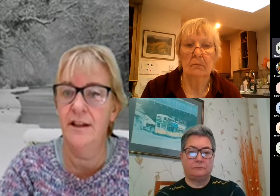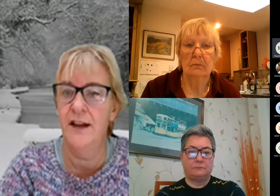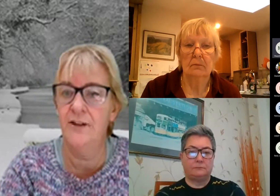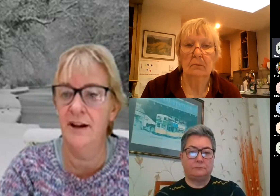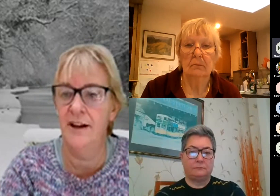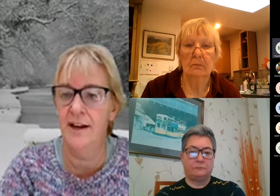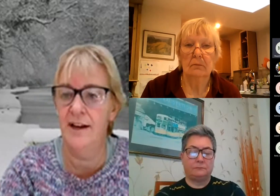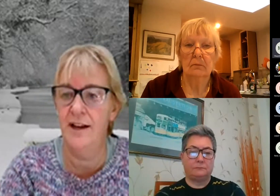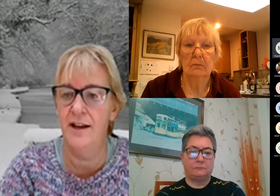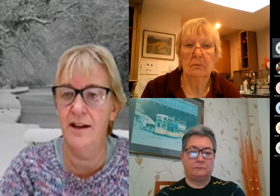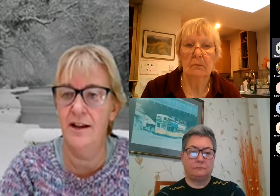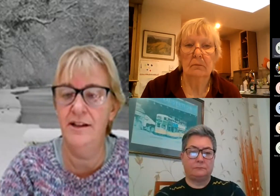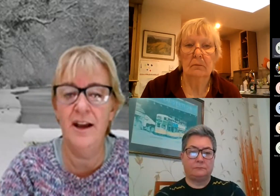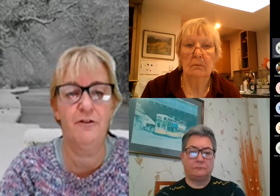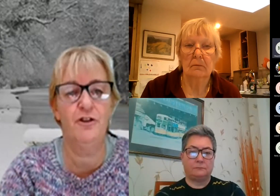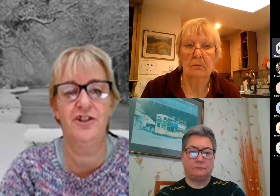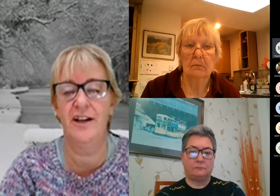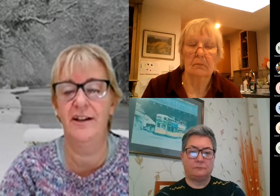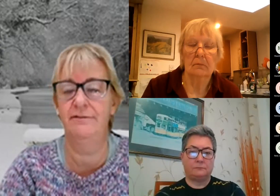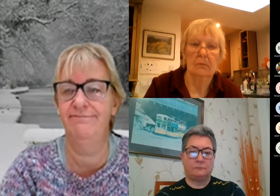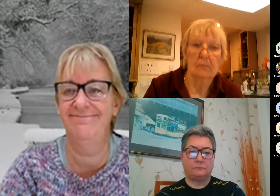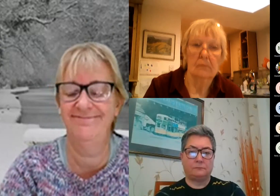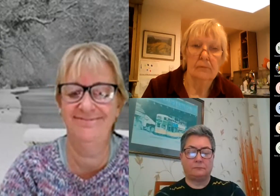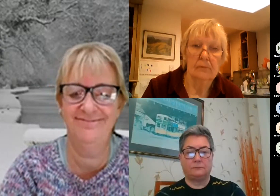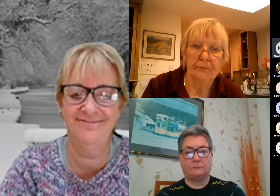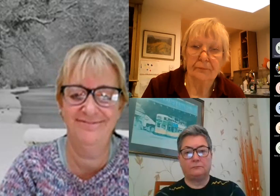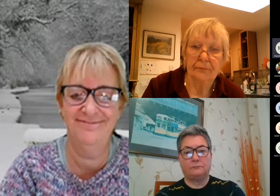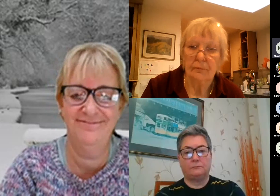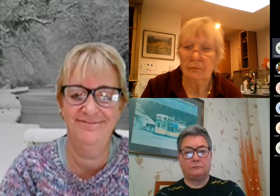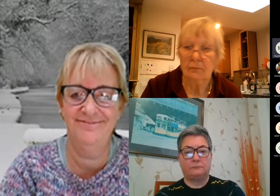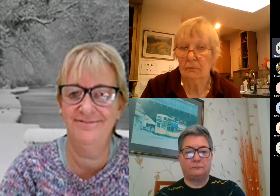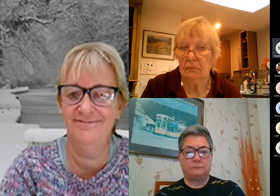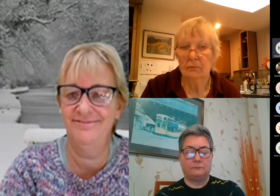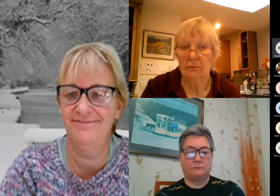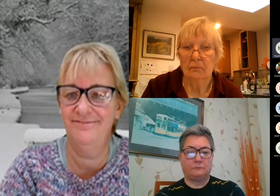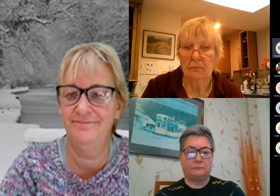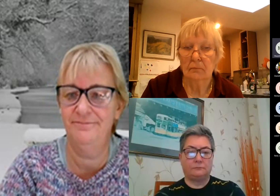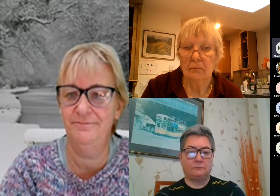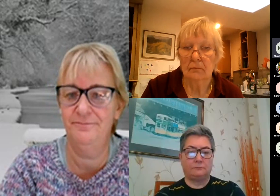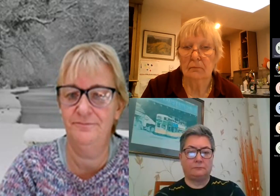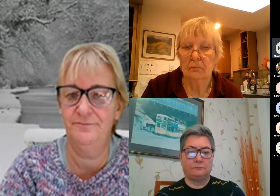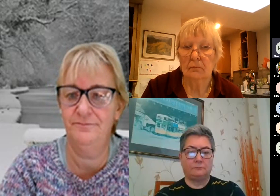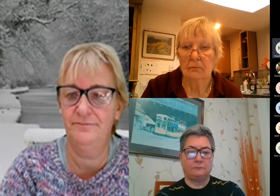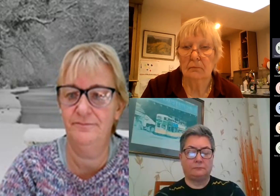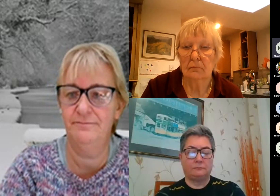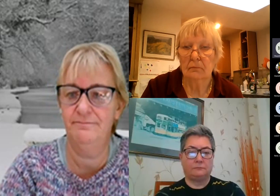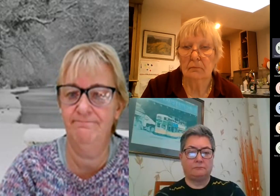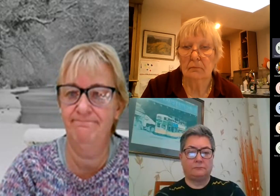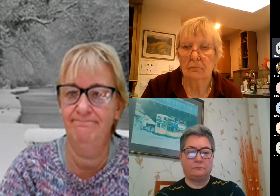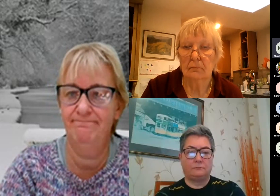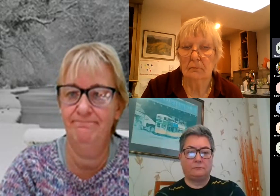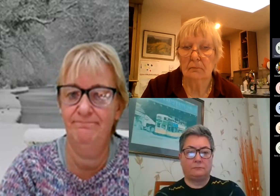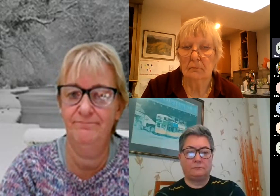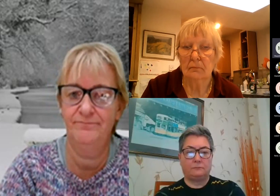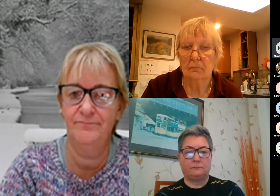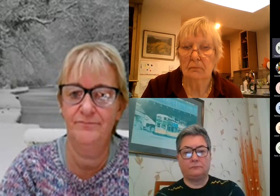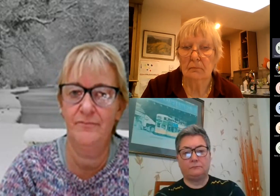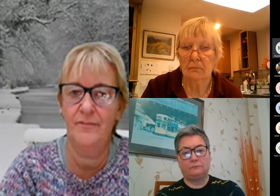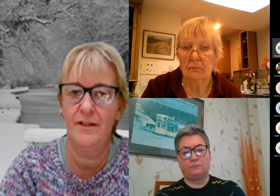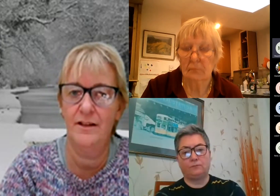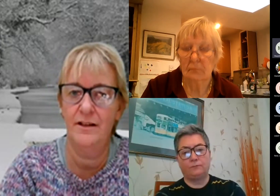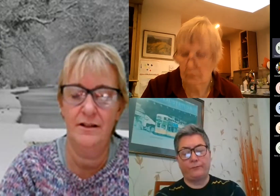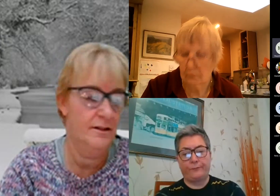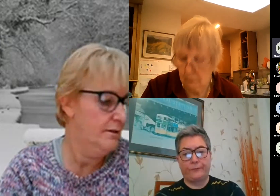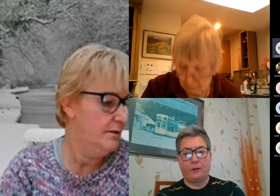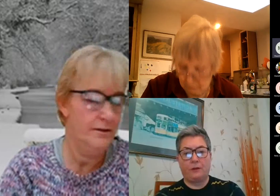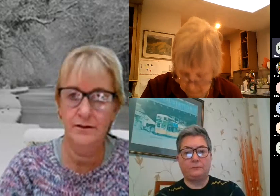Jackie, are you Caroline. okay? I just quickly. Yeah, of course you can. Thank you. Okay, so what I would do there is specifically find